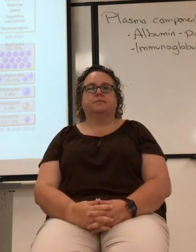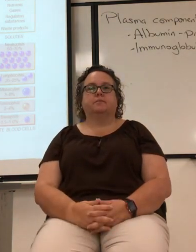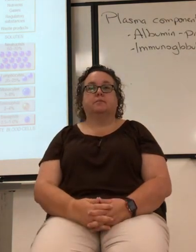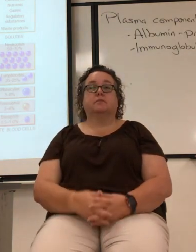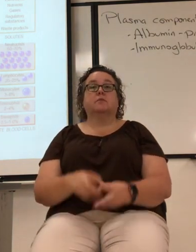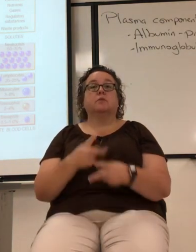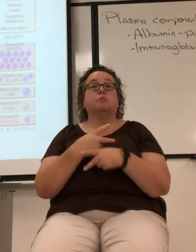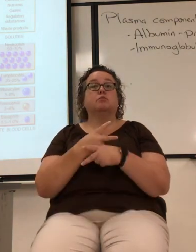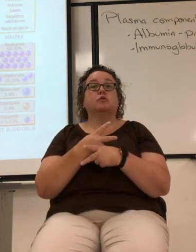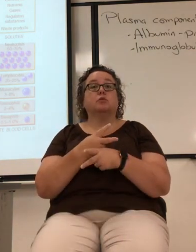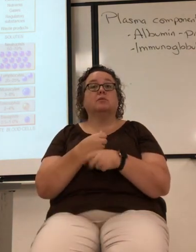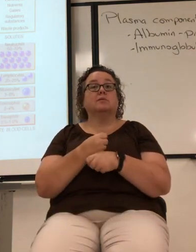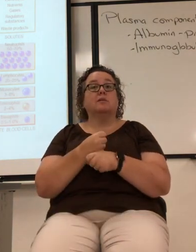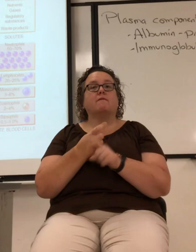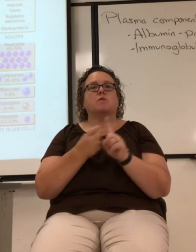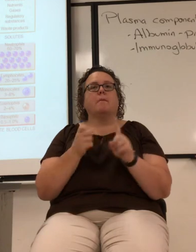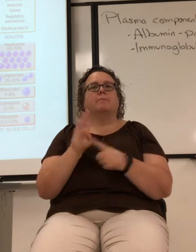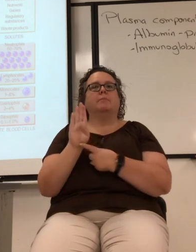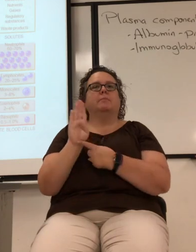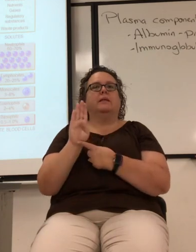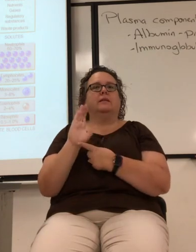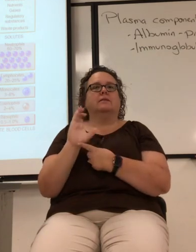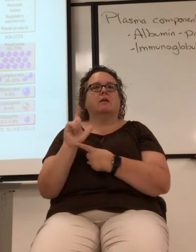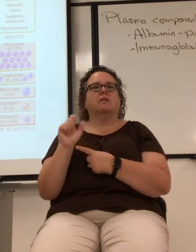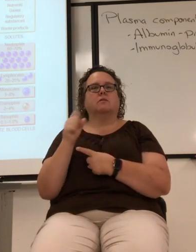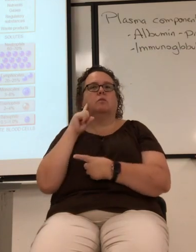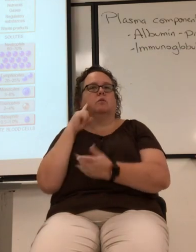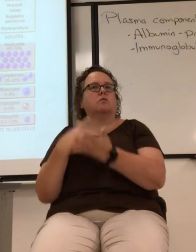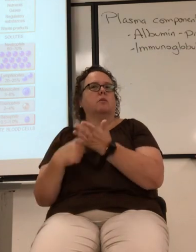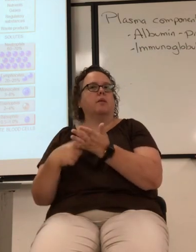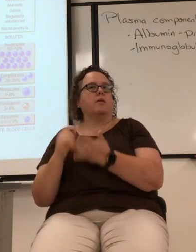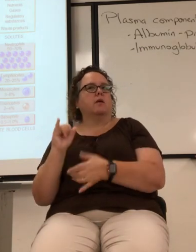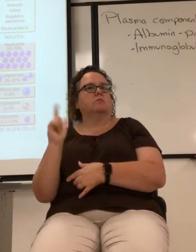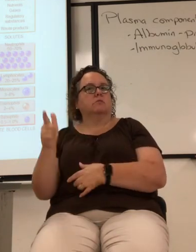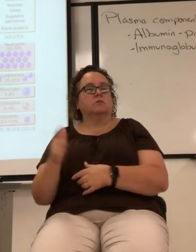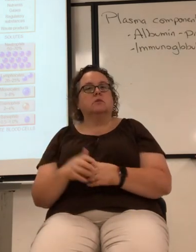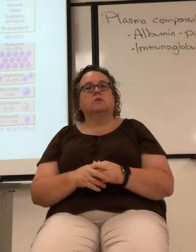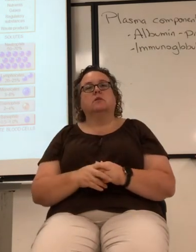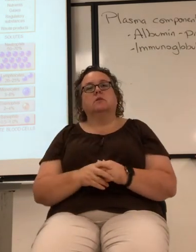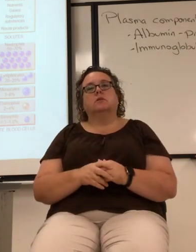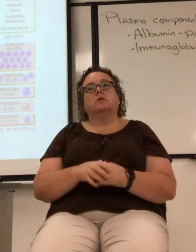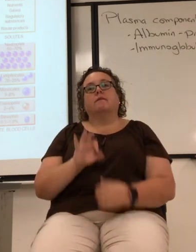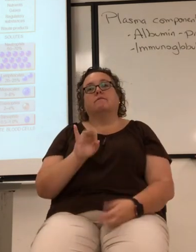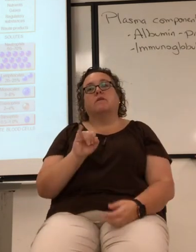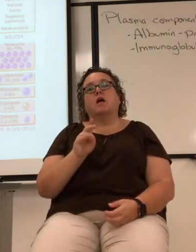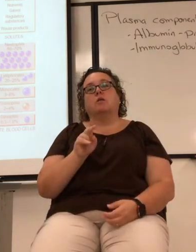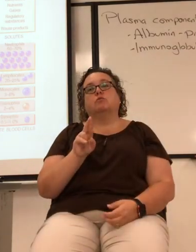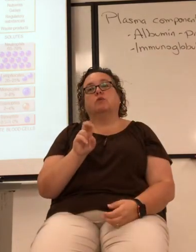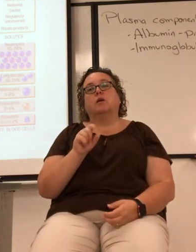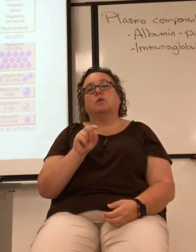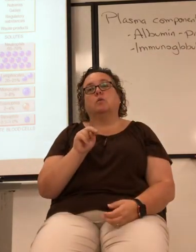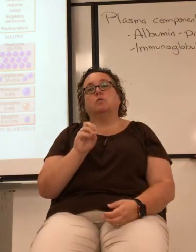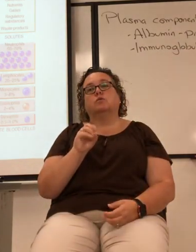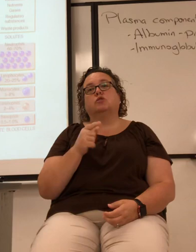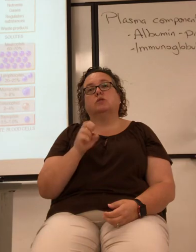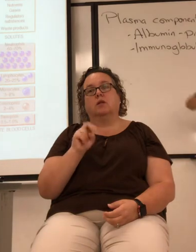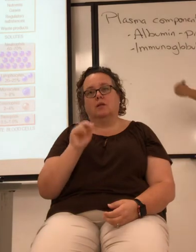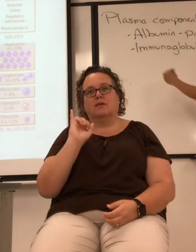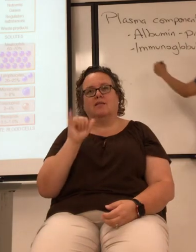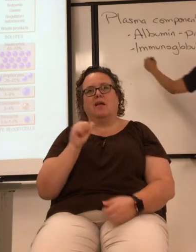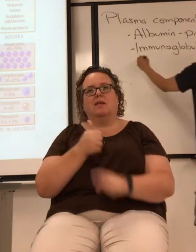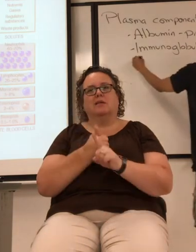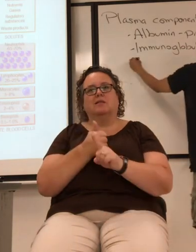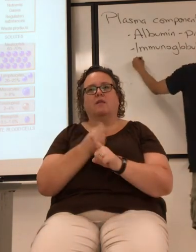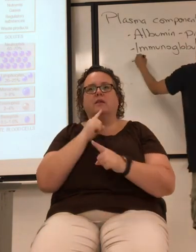Produced by the B cells, well, we'll get to that. Fibrinogen is a clotting factor.